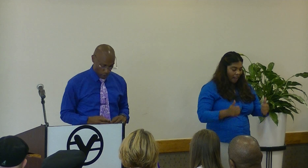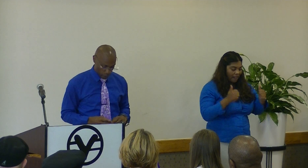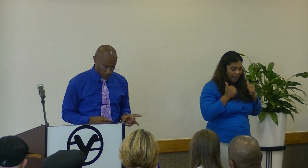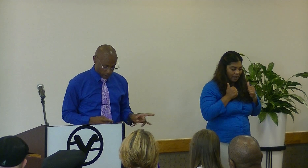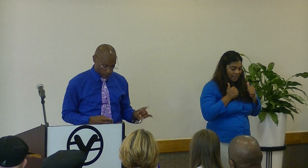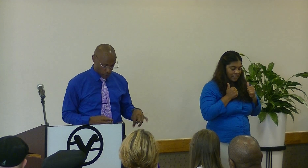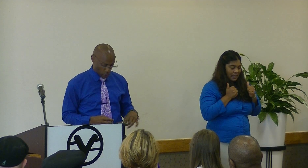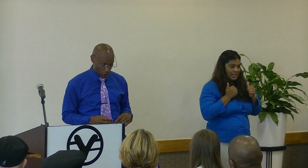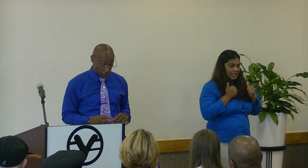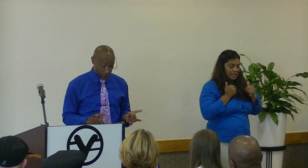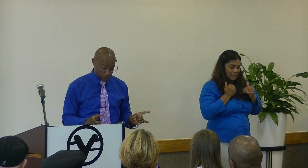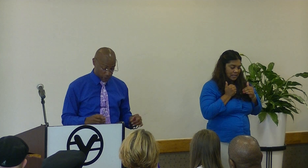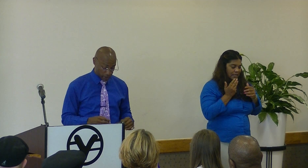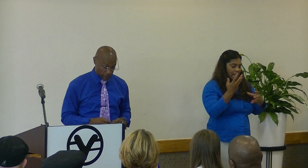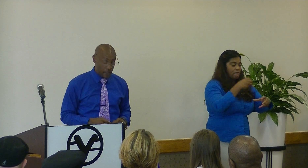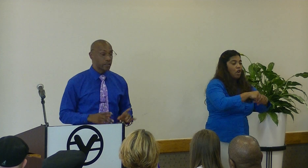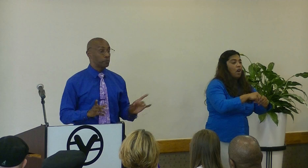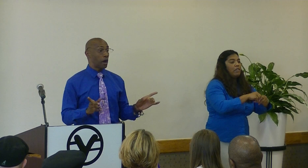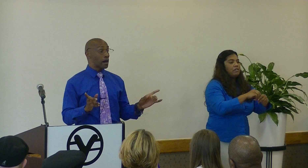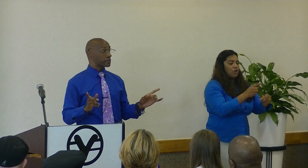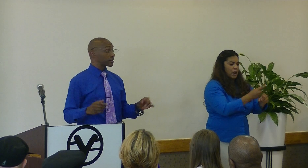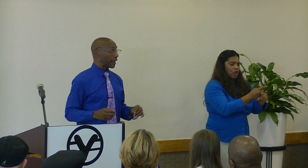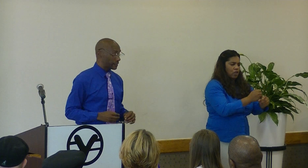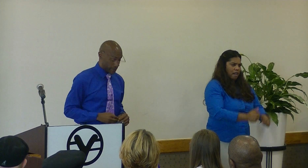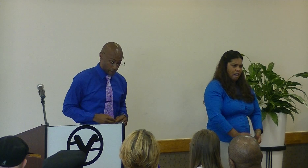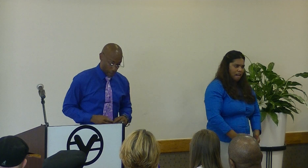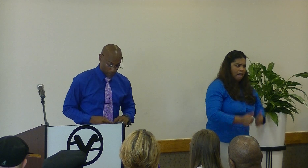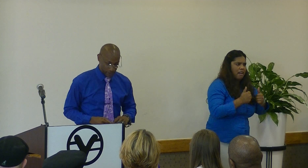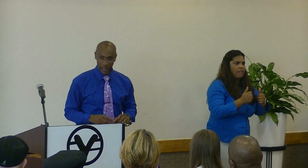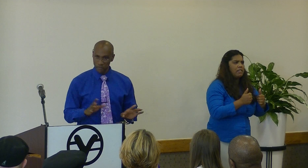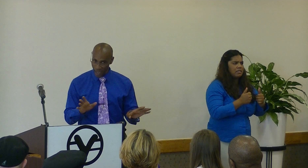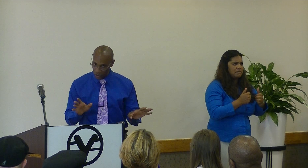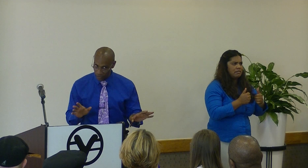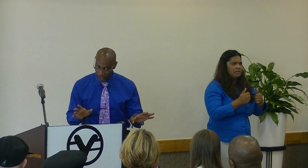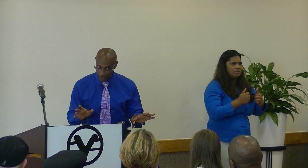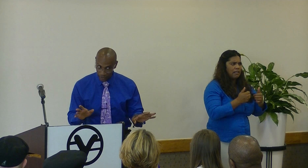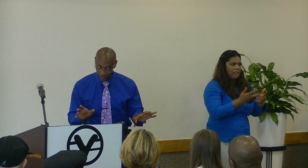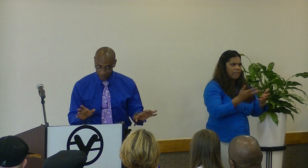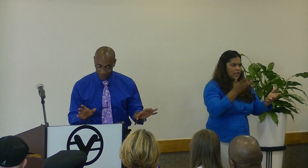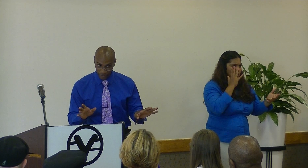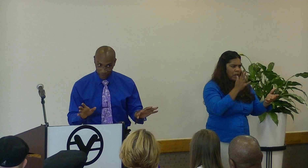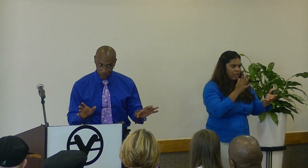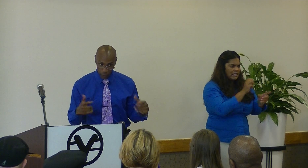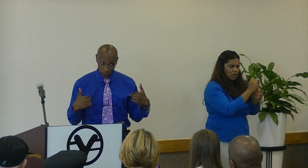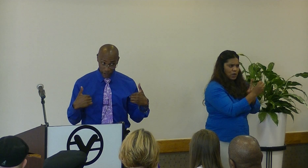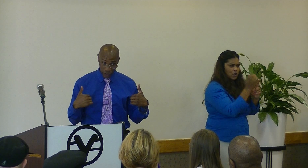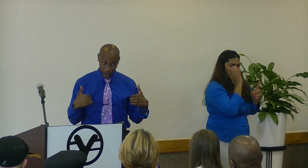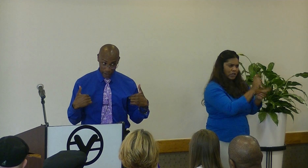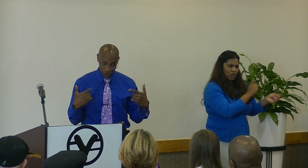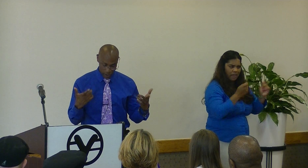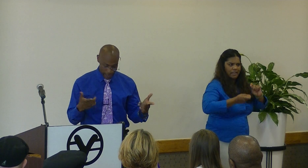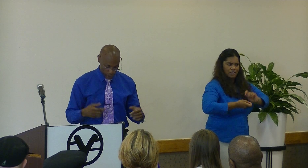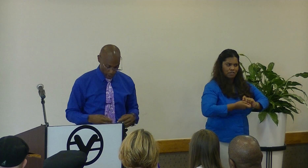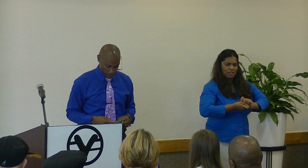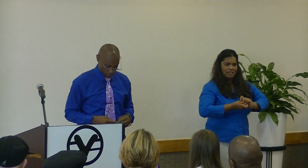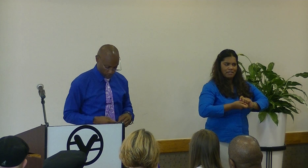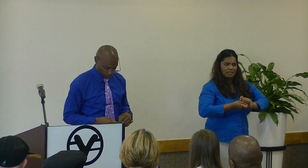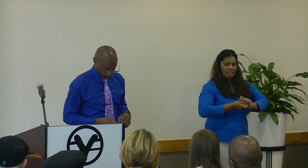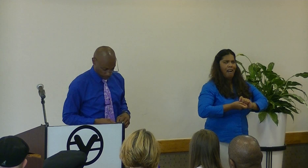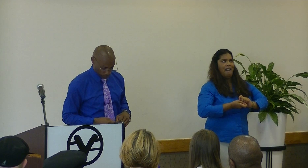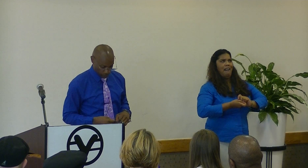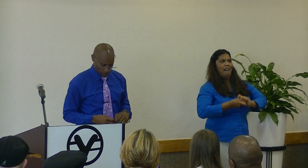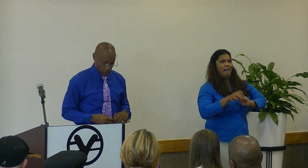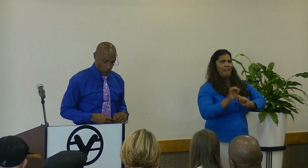employees mellow, customers are appreciative, the boss lightens up. Imagine that. When we change, they